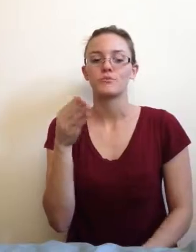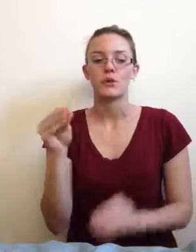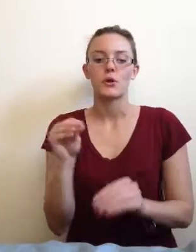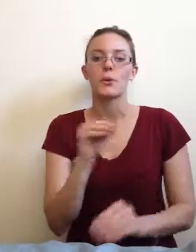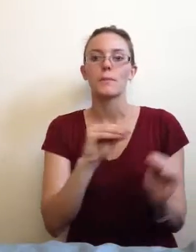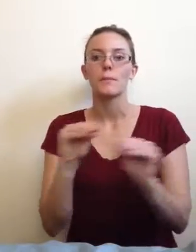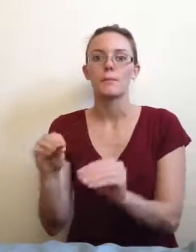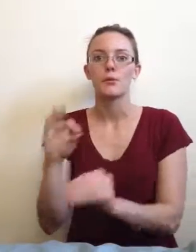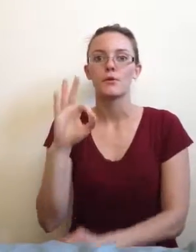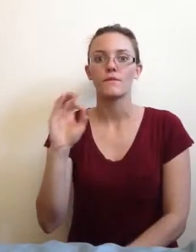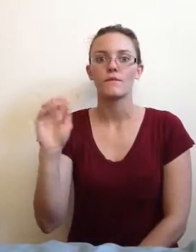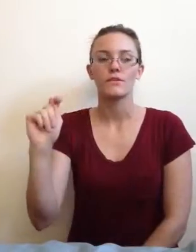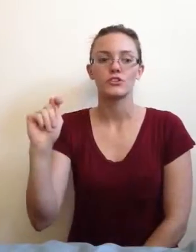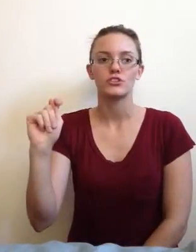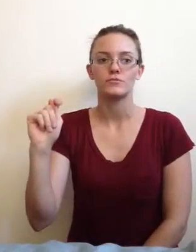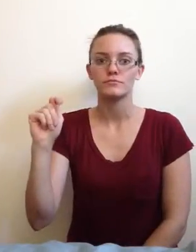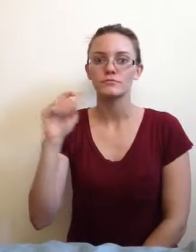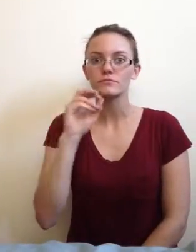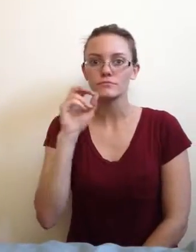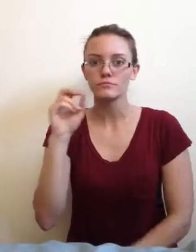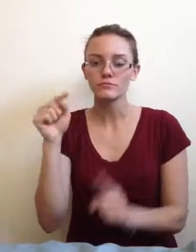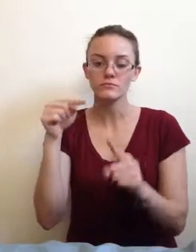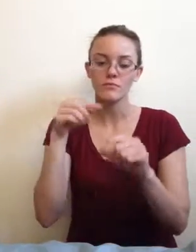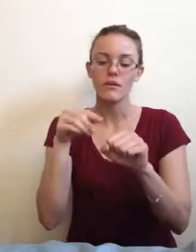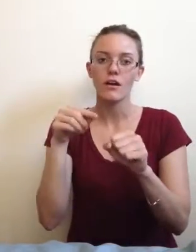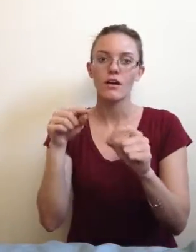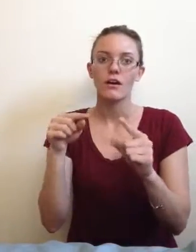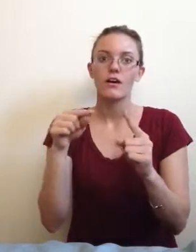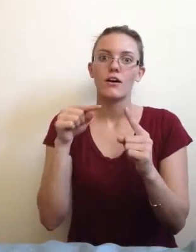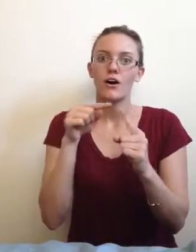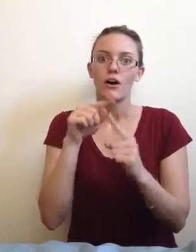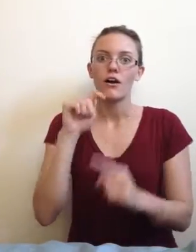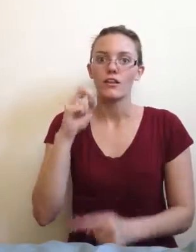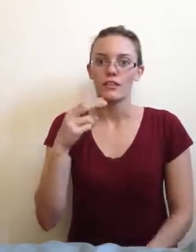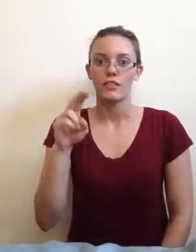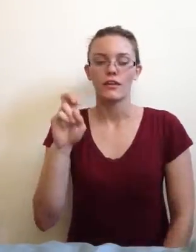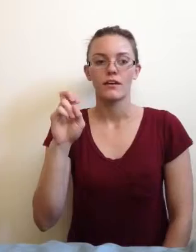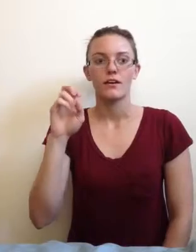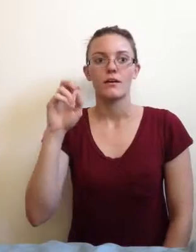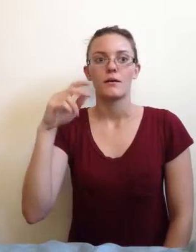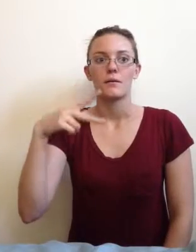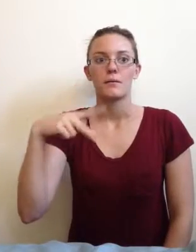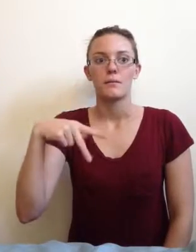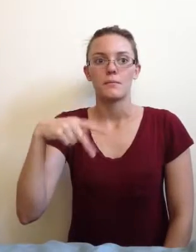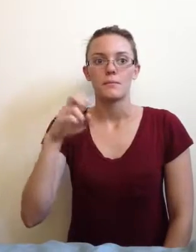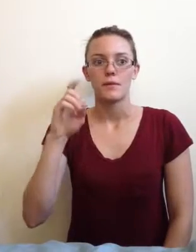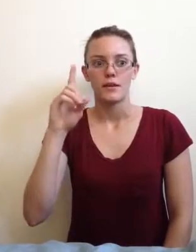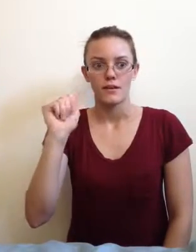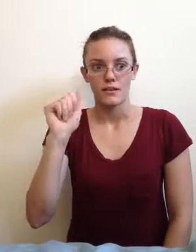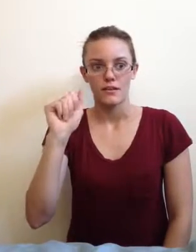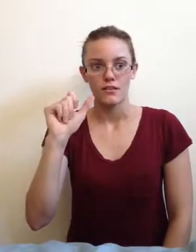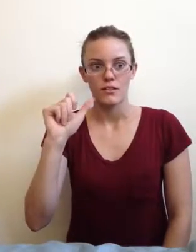start sewing, guiding your fabric all the time. And you want to sew very